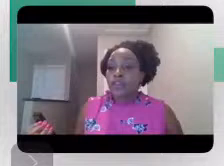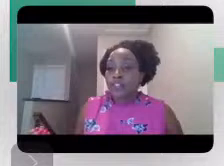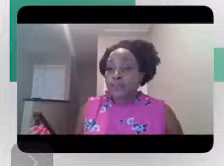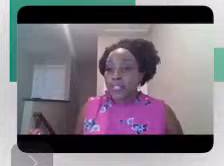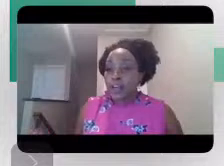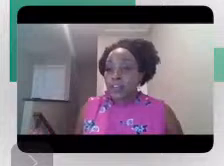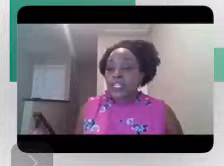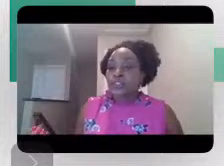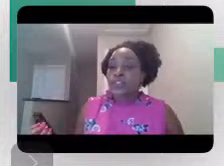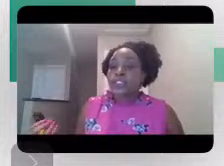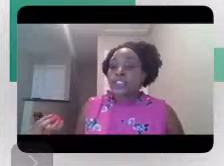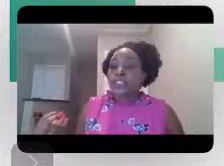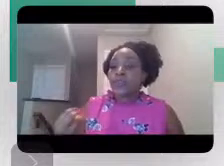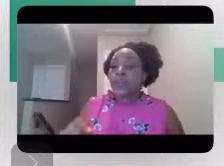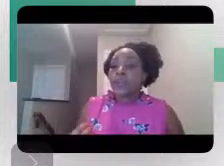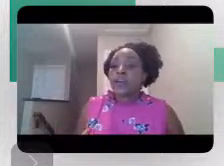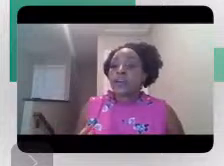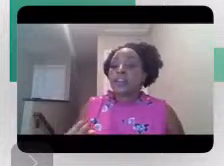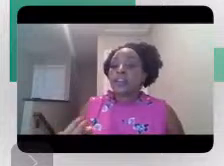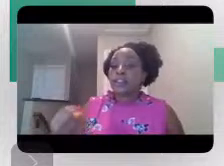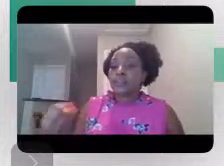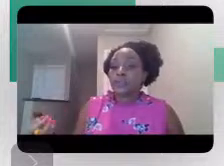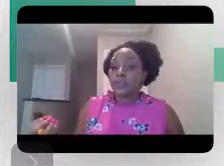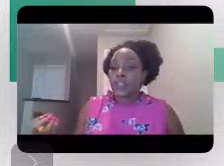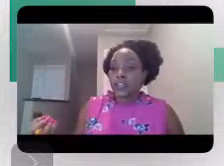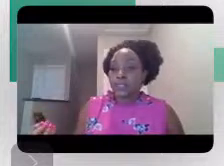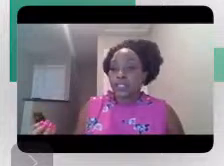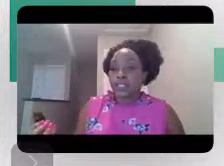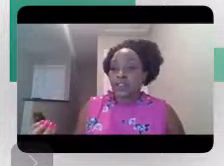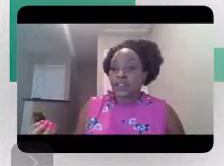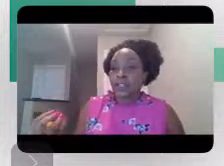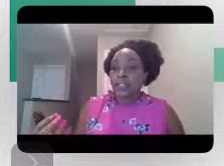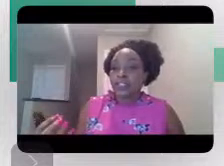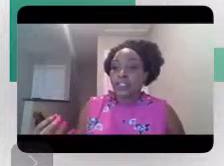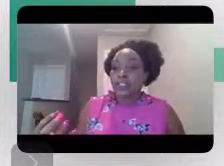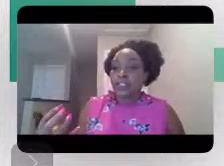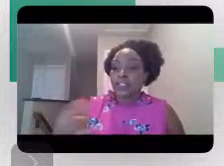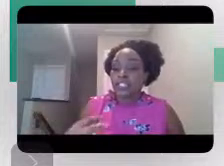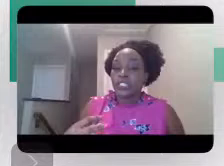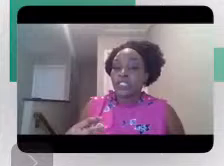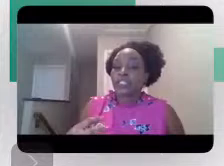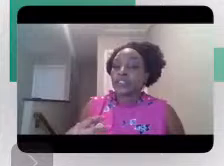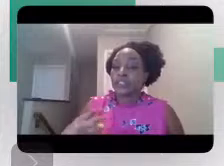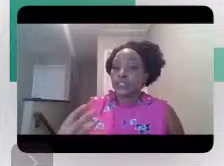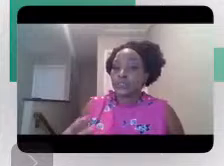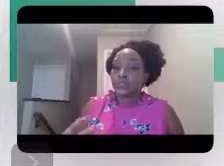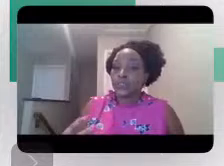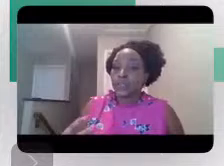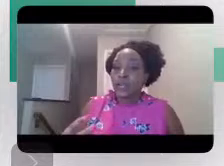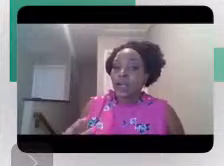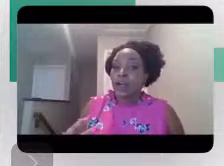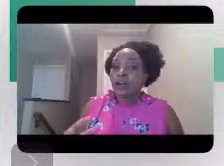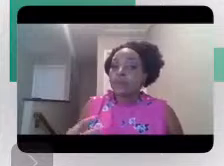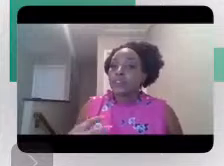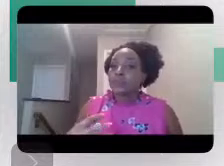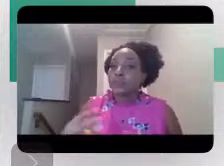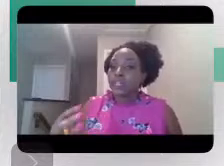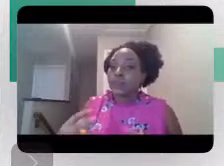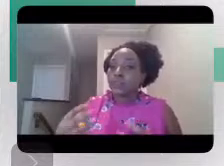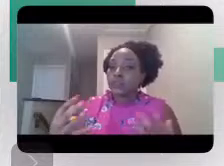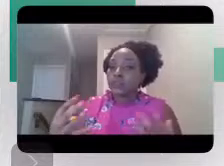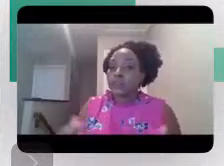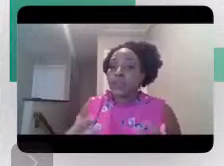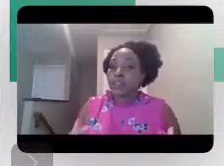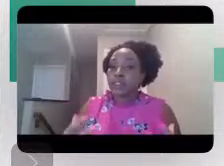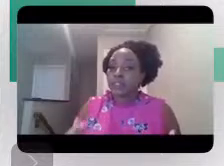for themselves? So this is where the school comes in. There are things that a teacher should do to be able